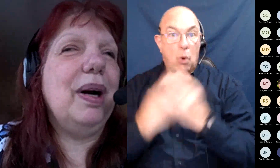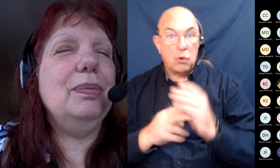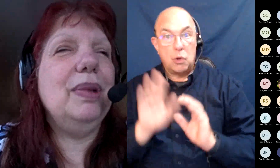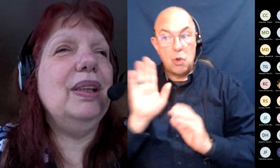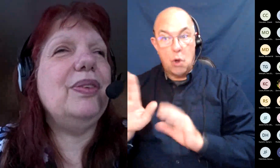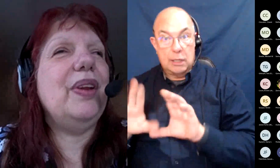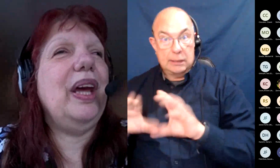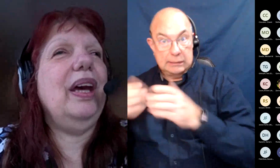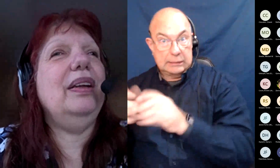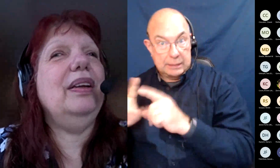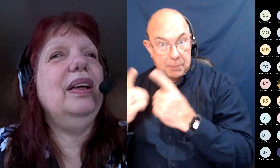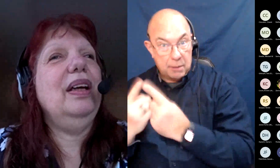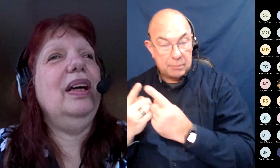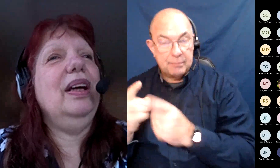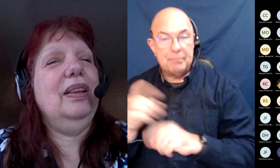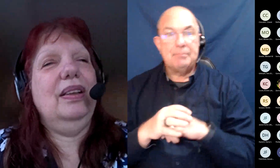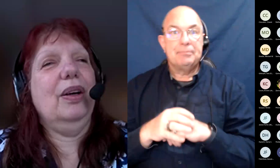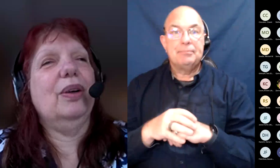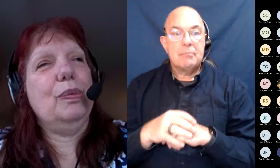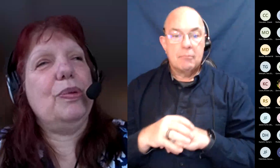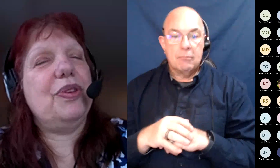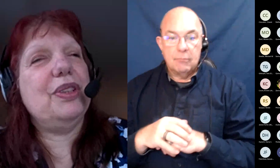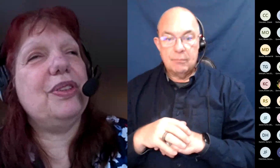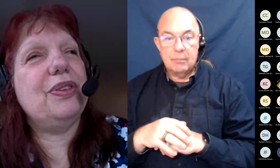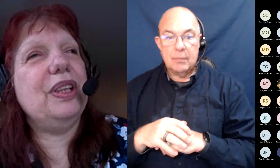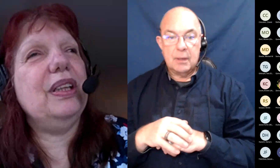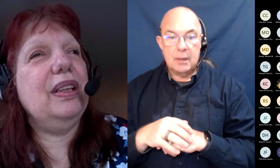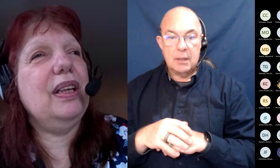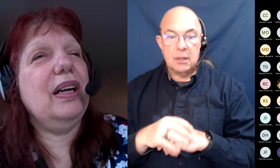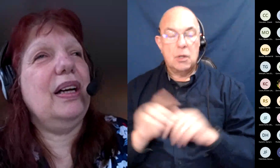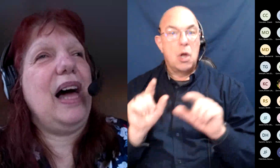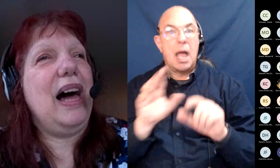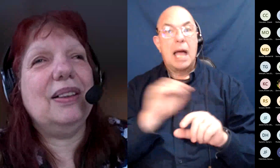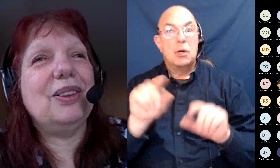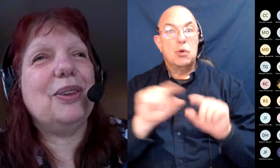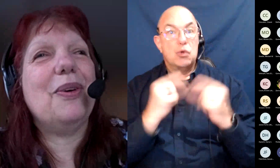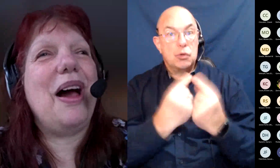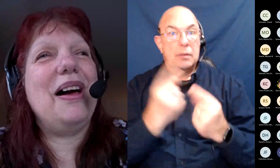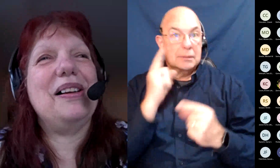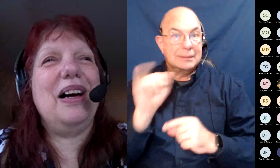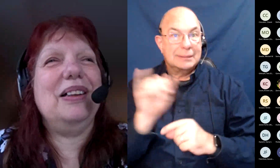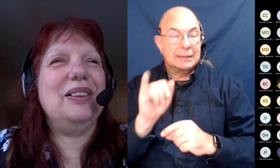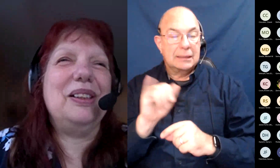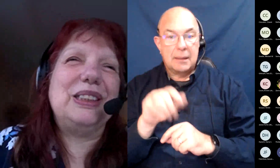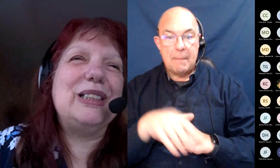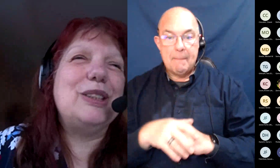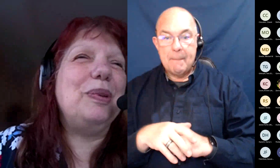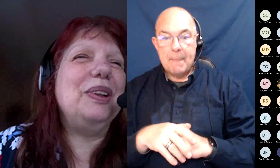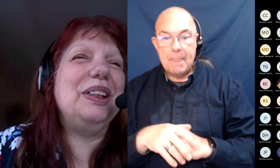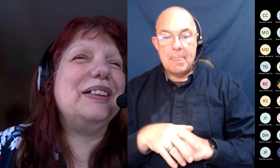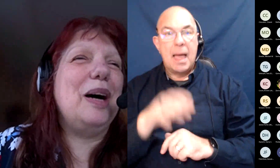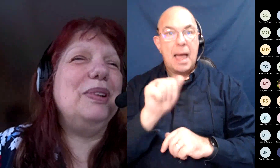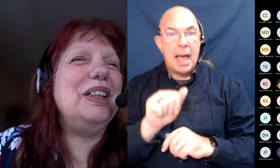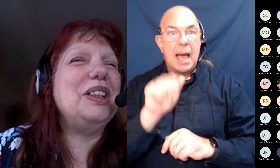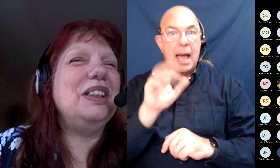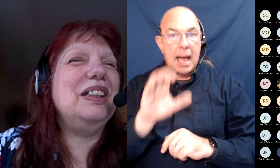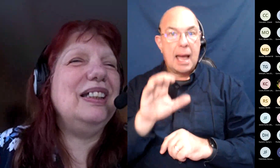own departments and in groups such as the ACT, or